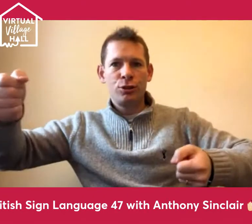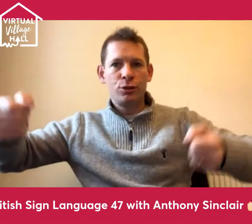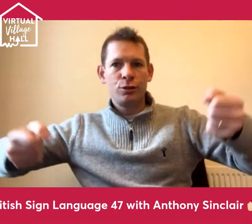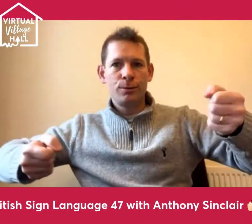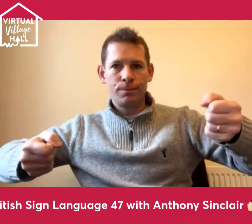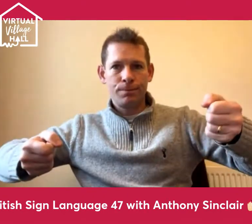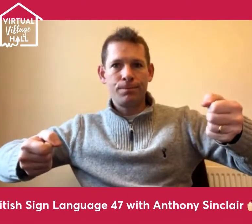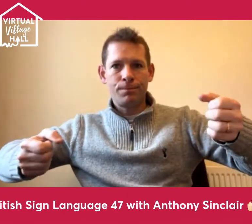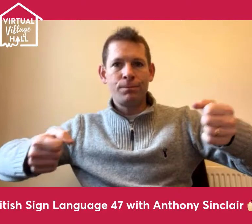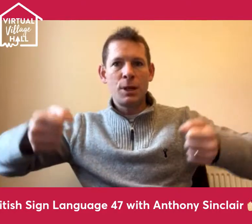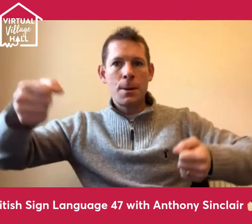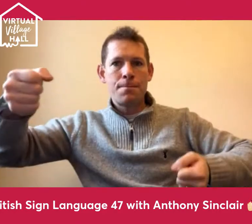Bus.